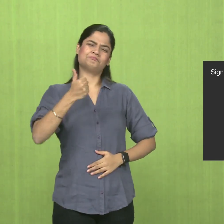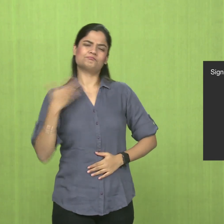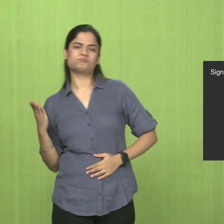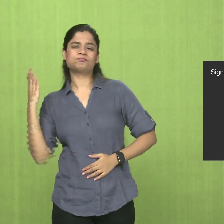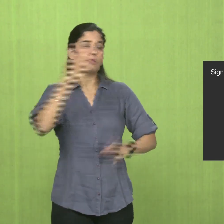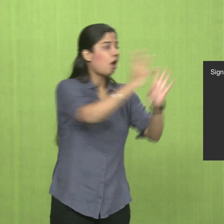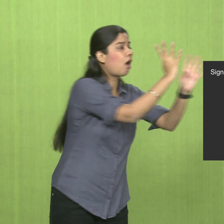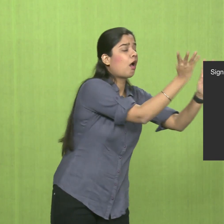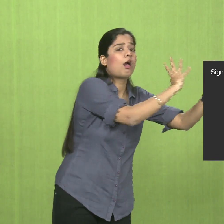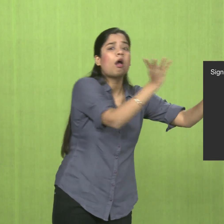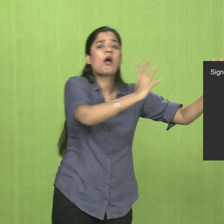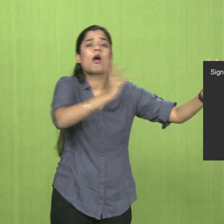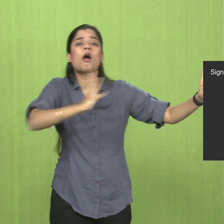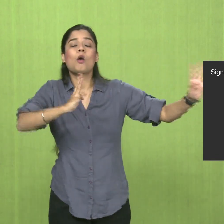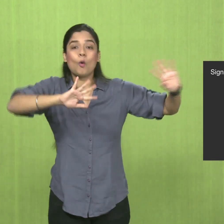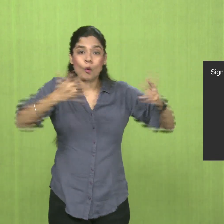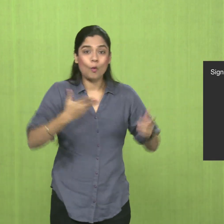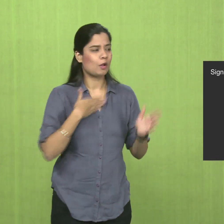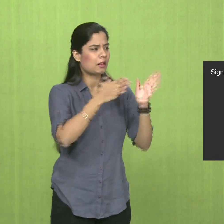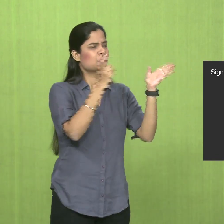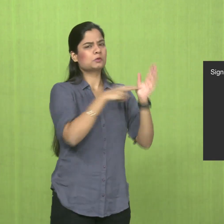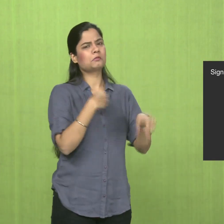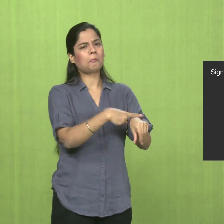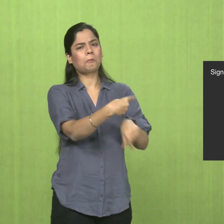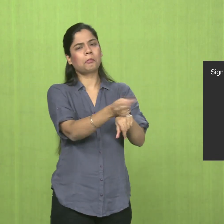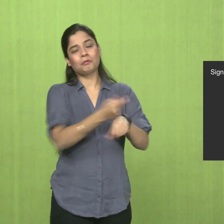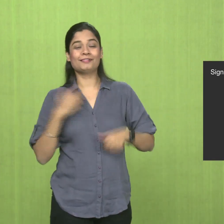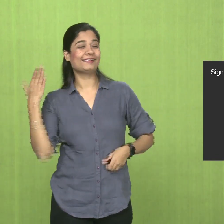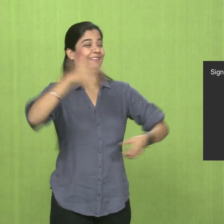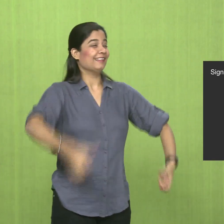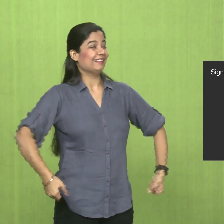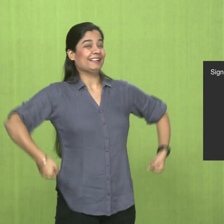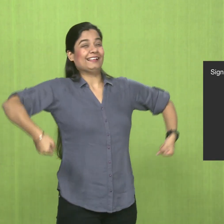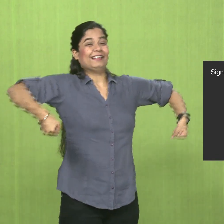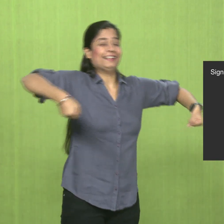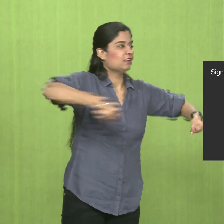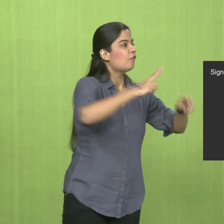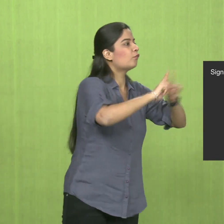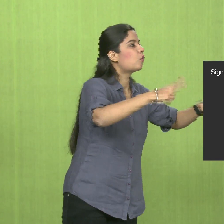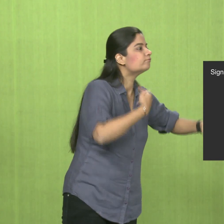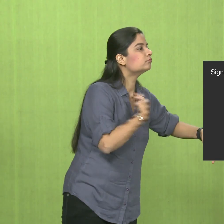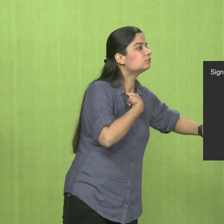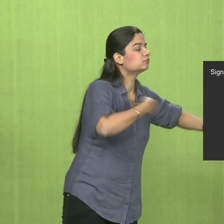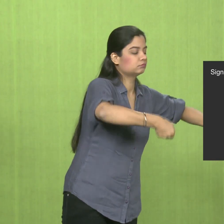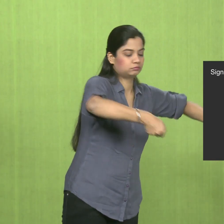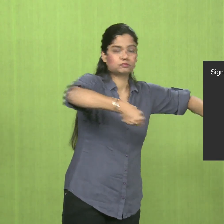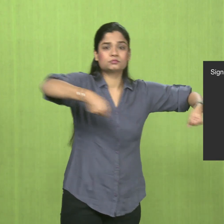that we're coming, and we go there and they were not there, or we didn't book the tickets, we didn't get the